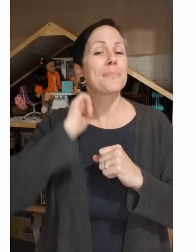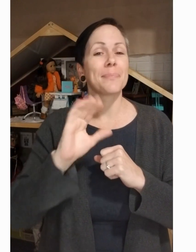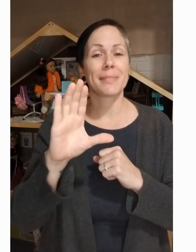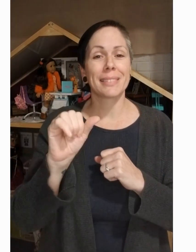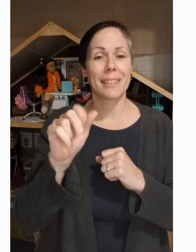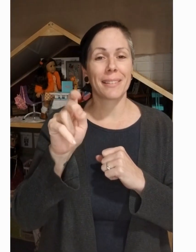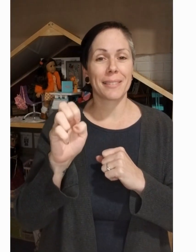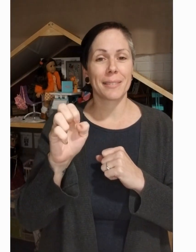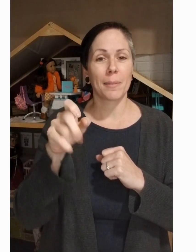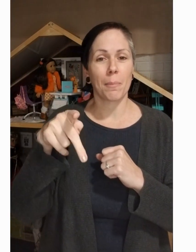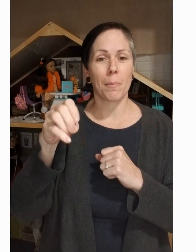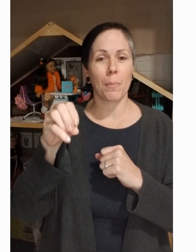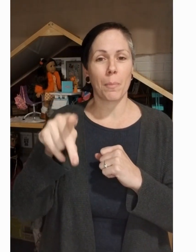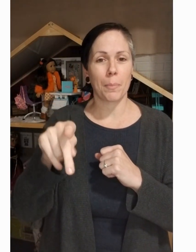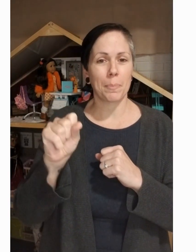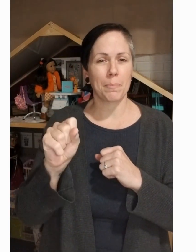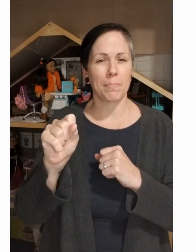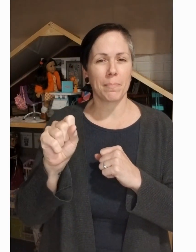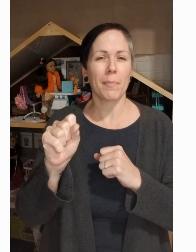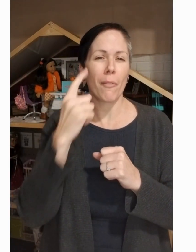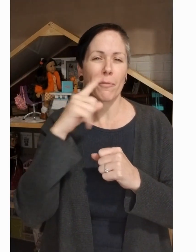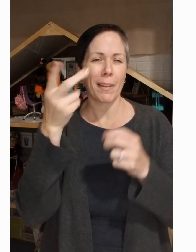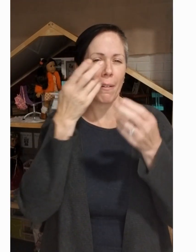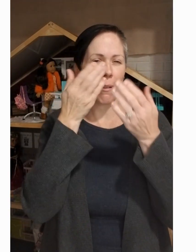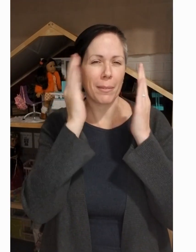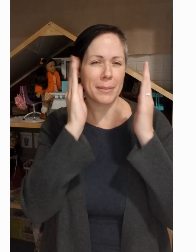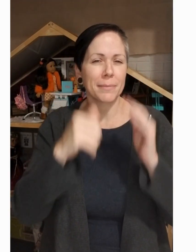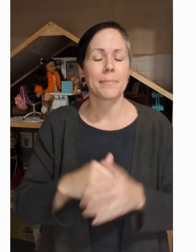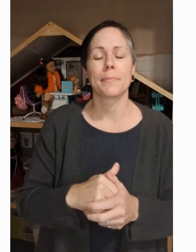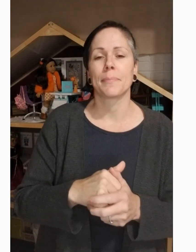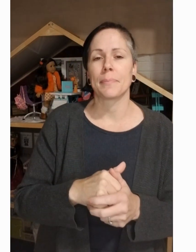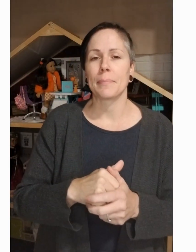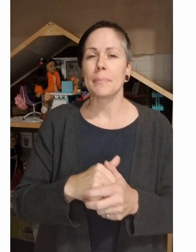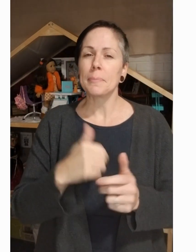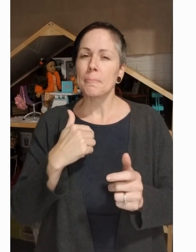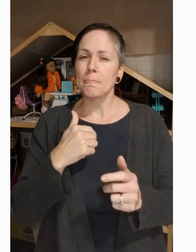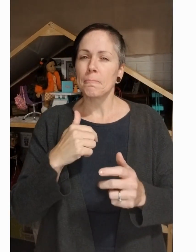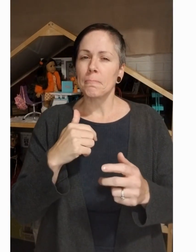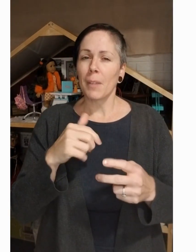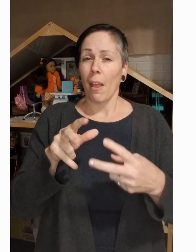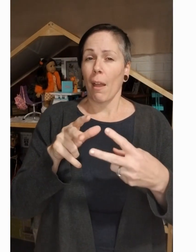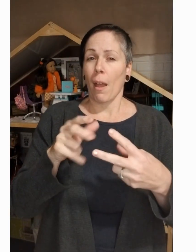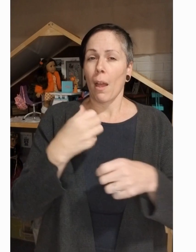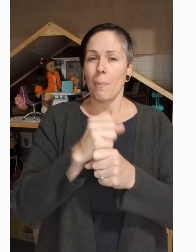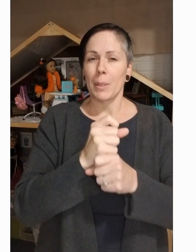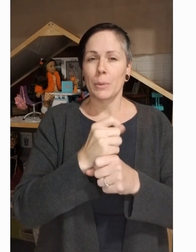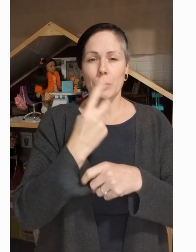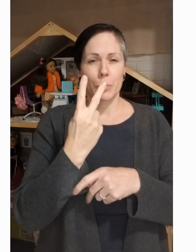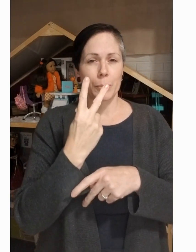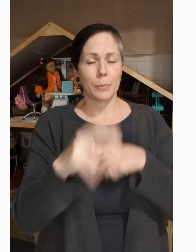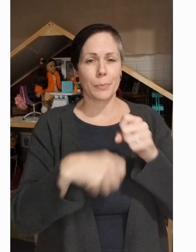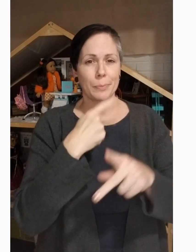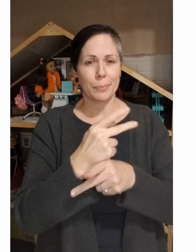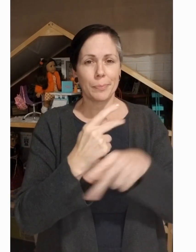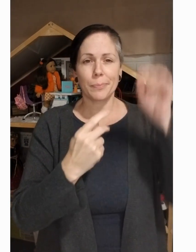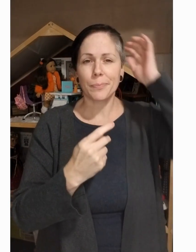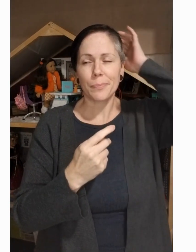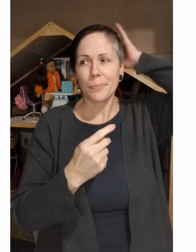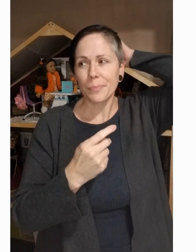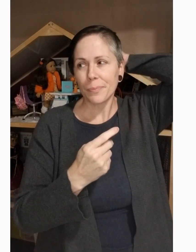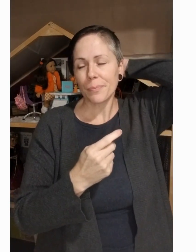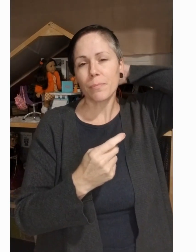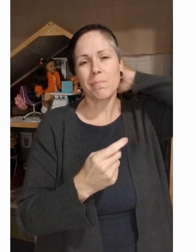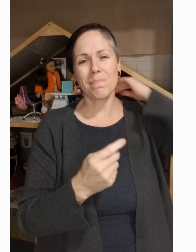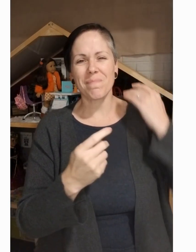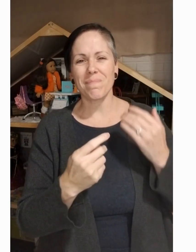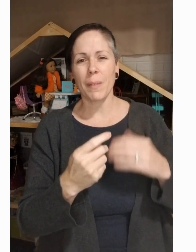pops, Halloween cake pops to be specific. I was happier with the um, little mummy